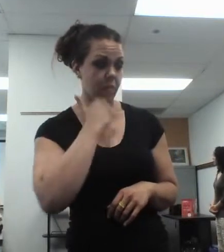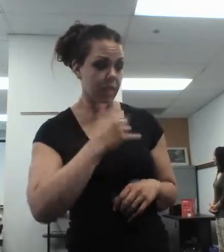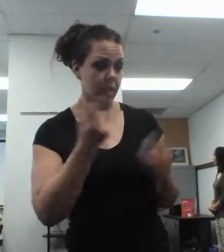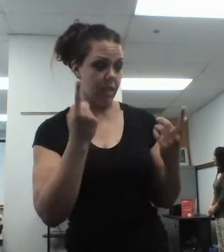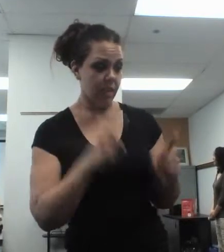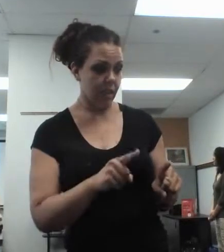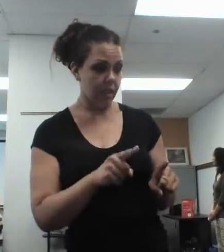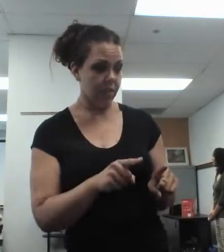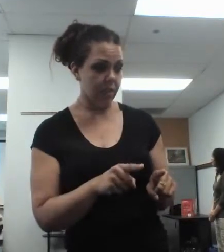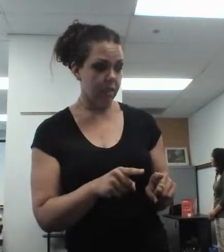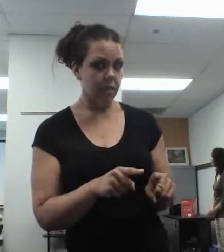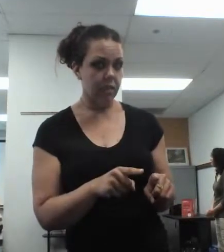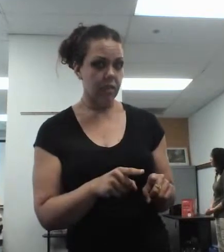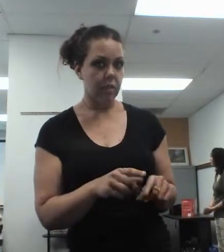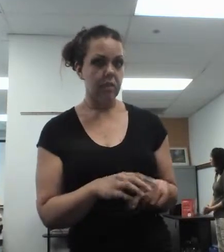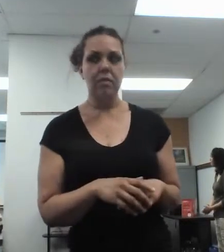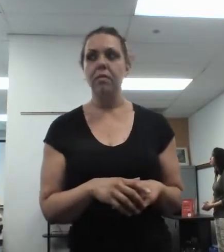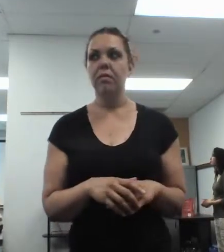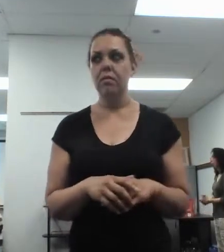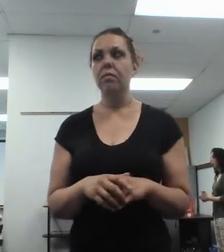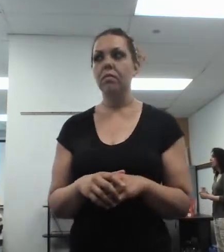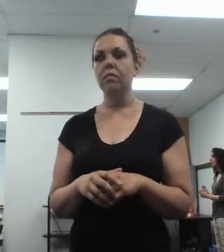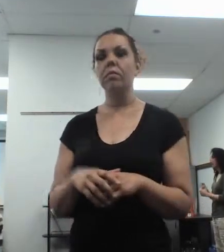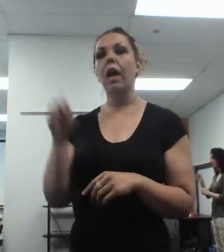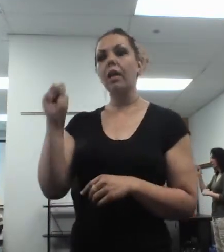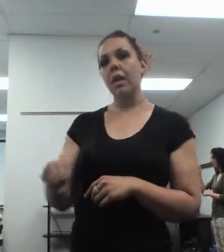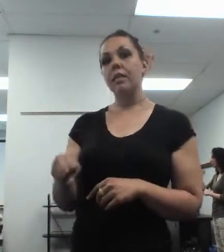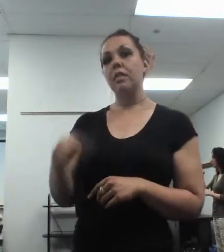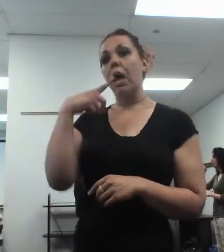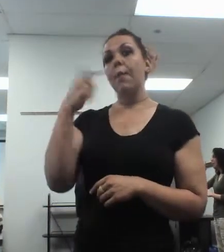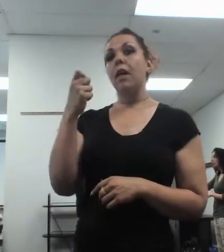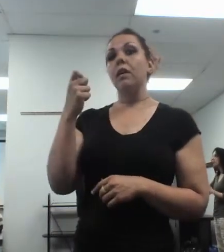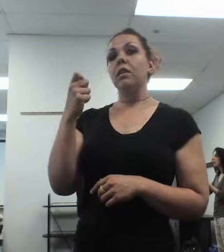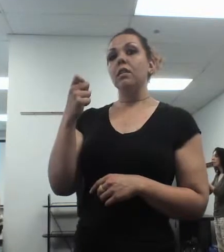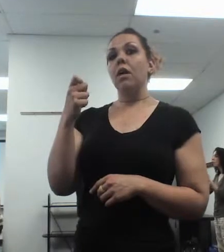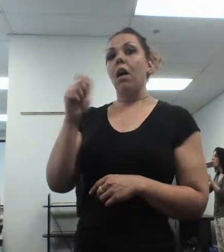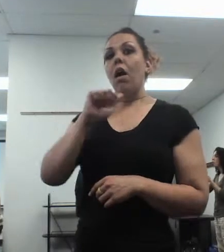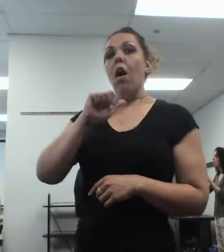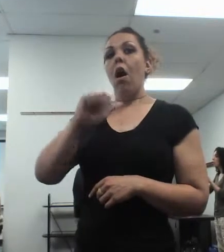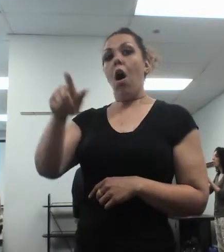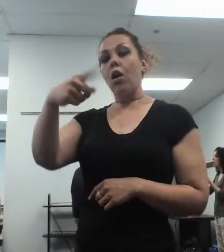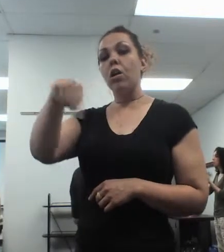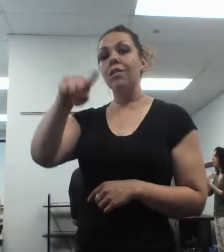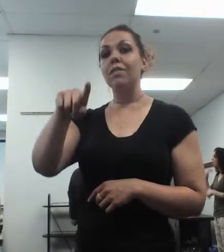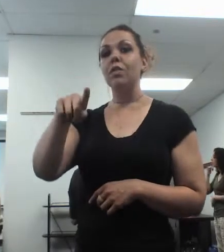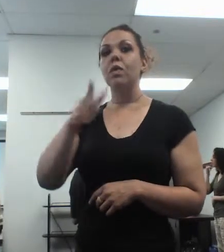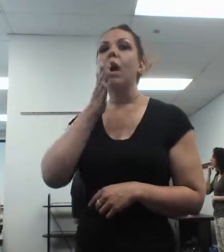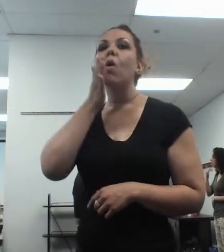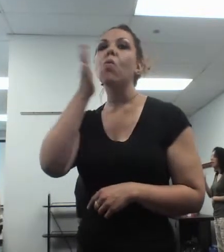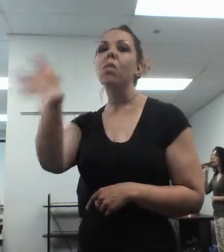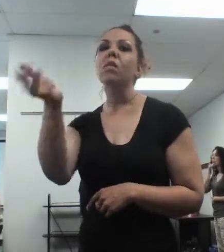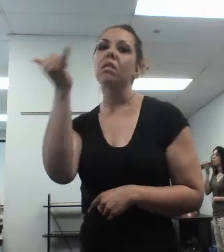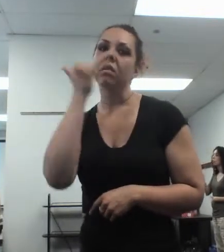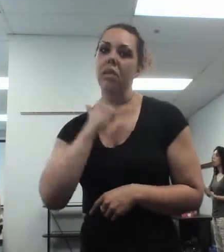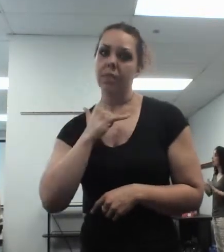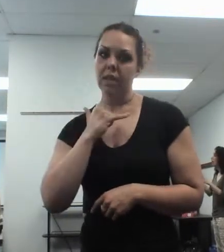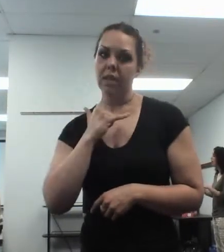Absolutely. Because everybody's going to make mistakes. A mistake is going to happen every time anybody gets up to